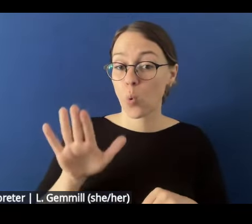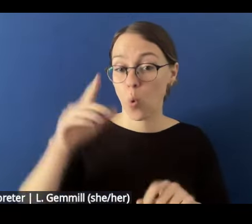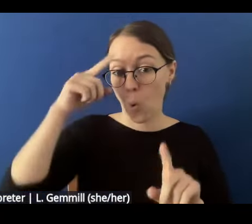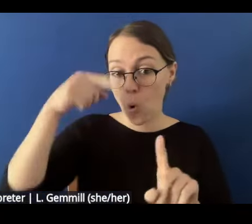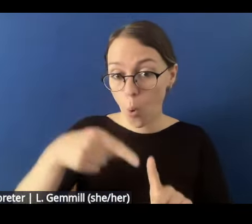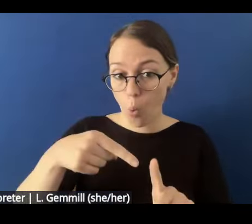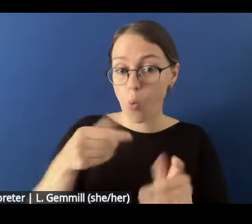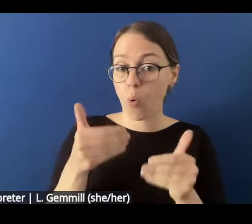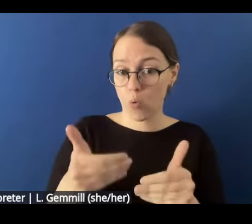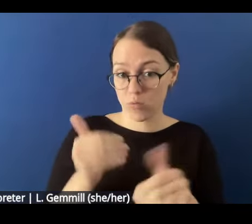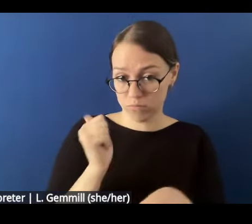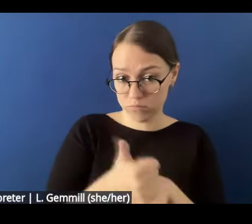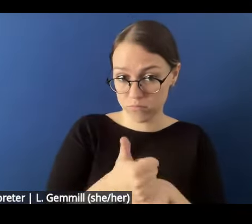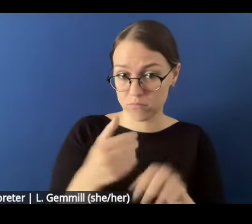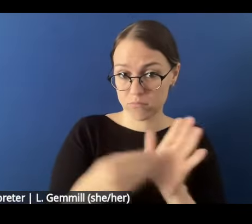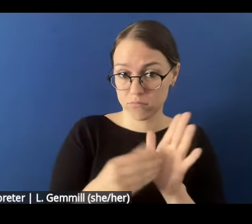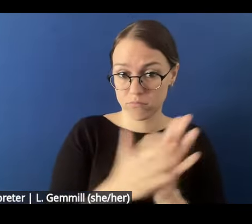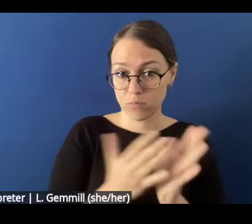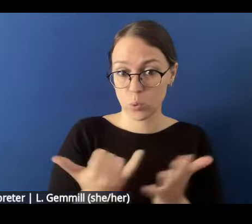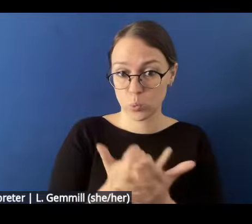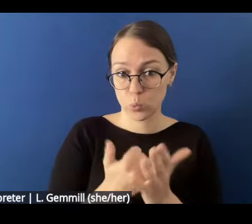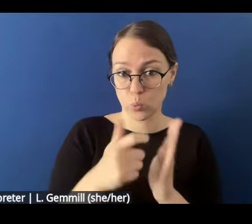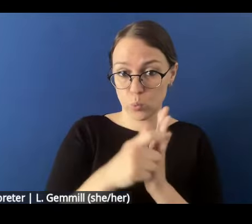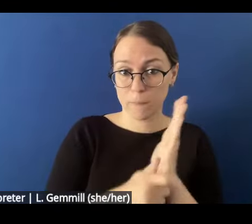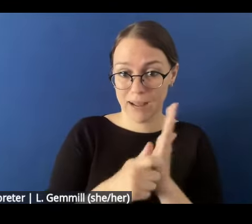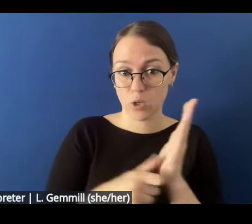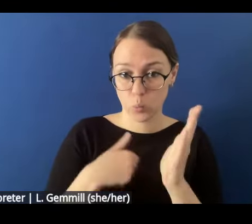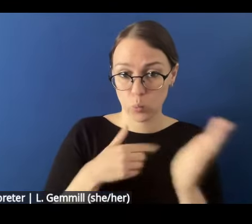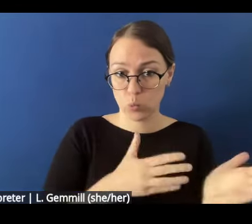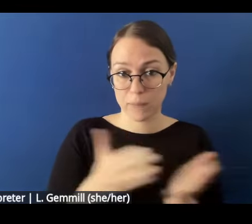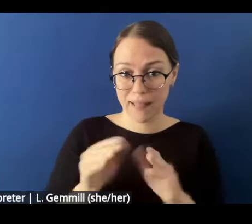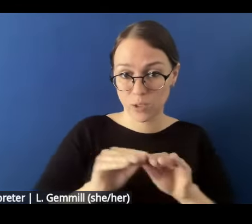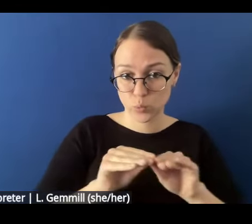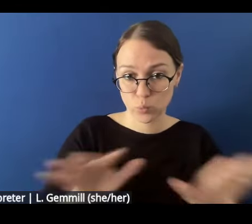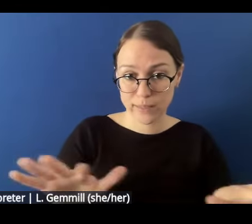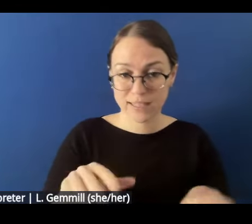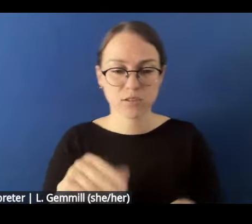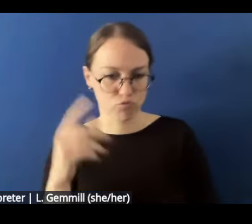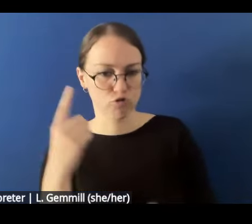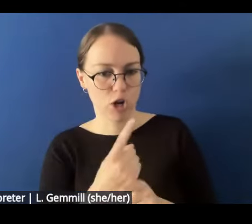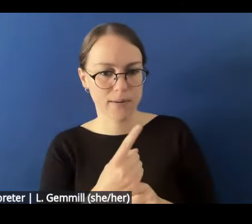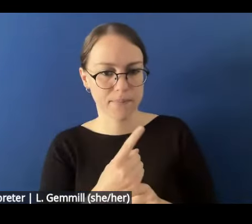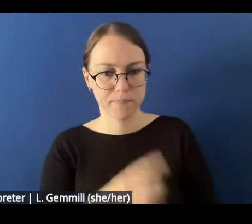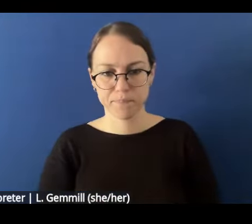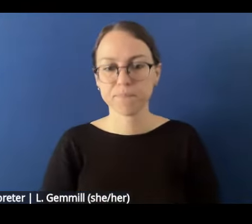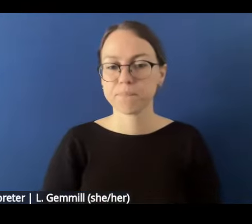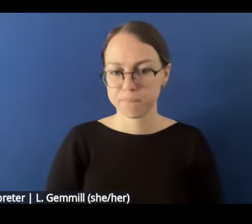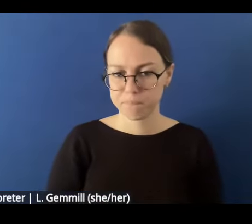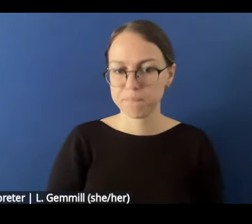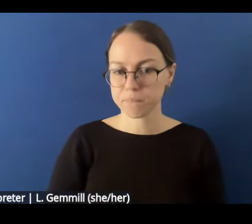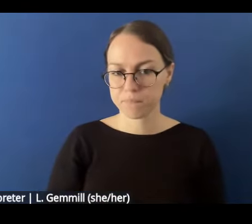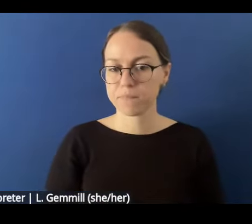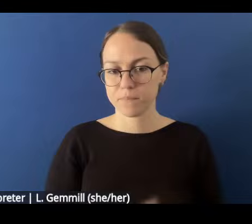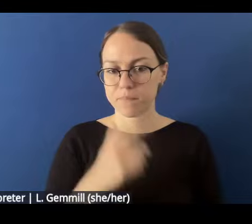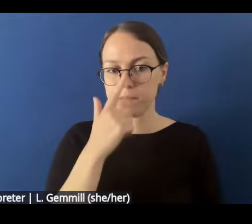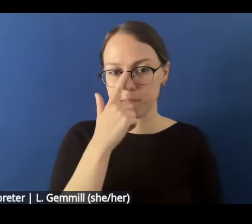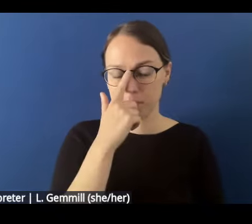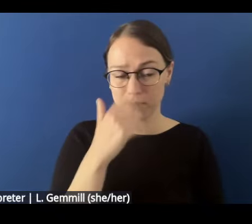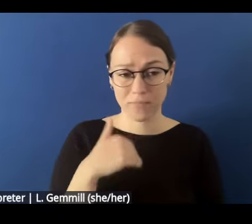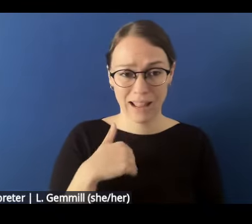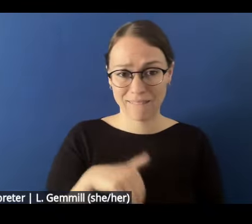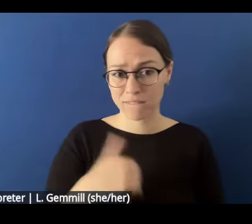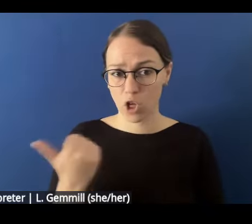manuals that are being released. That is correct. Okay. Any, any other